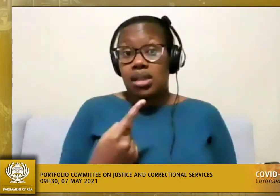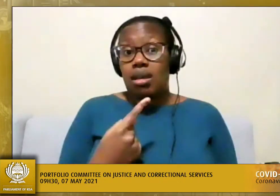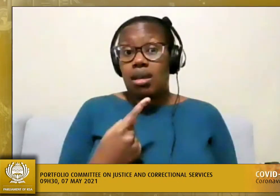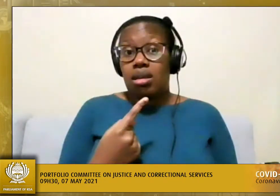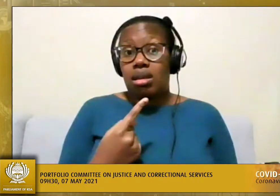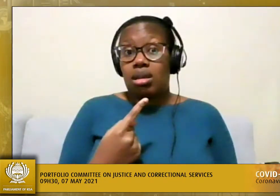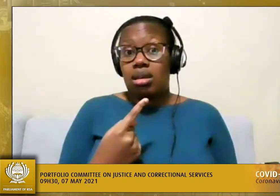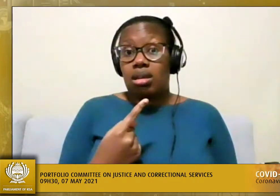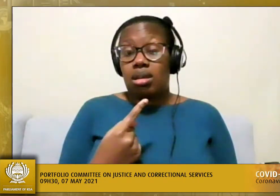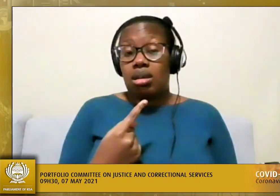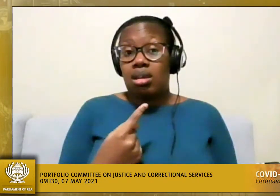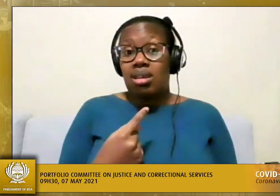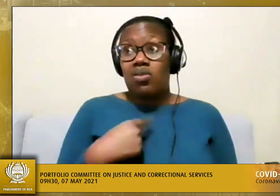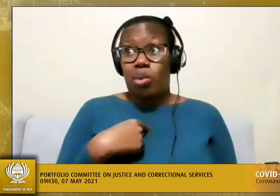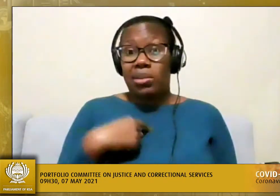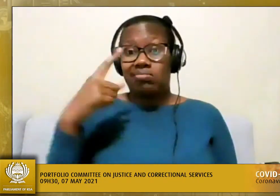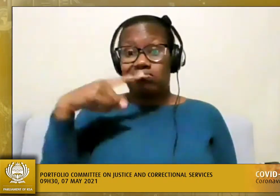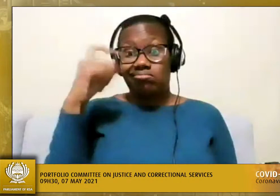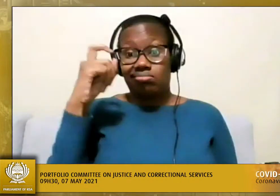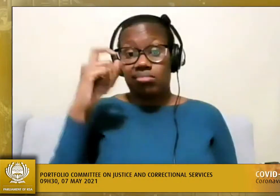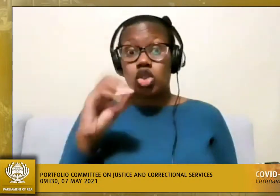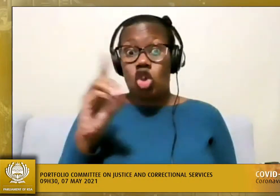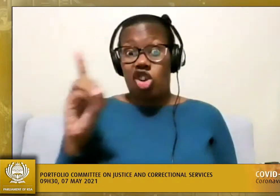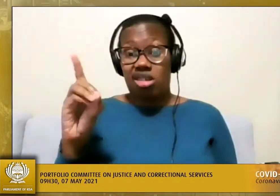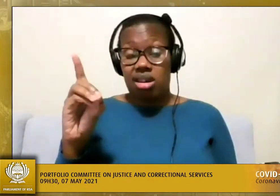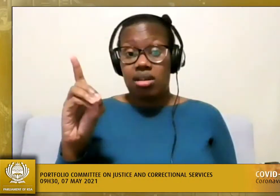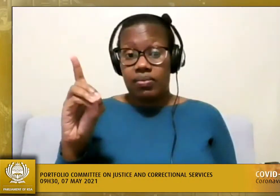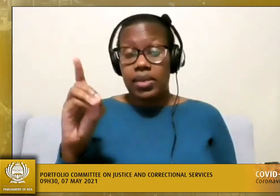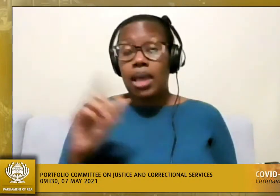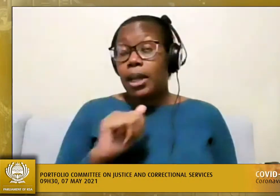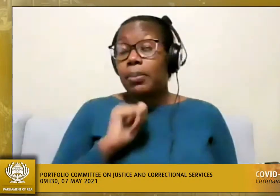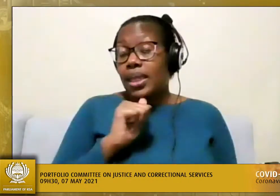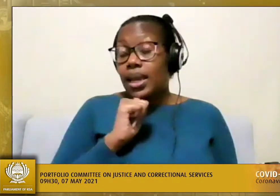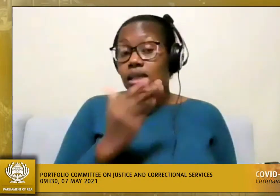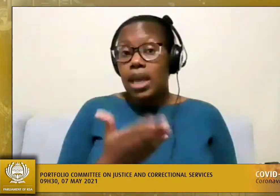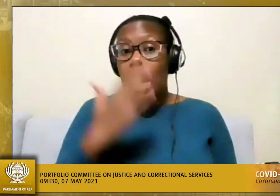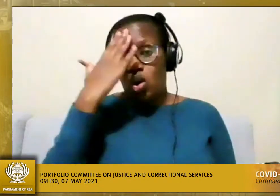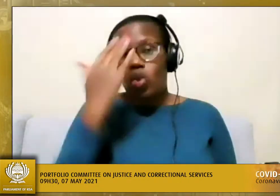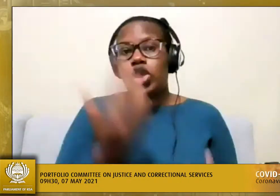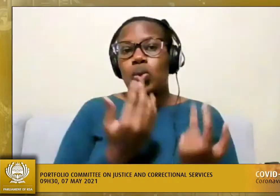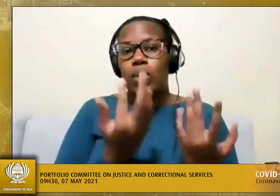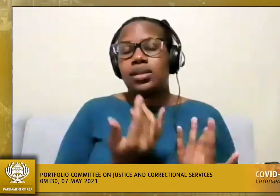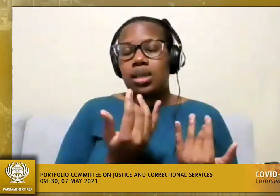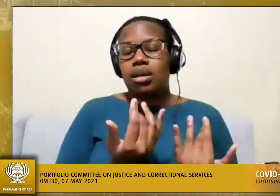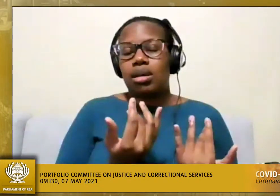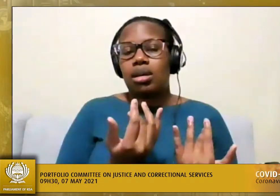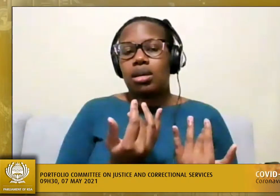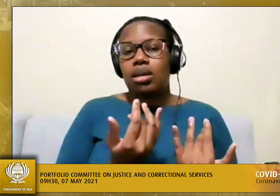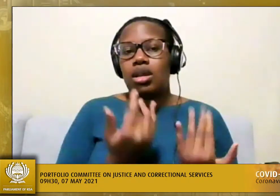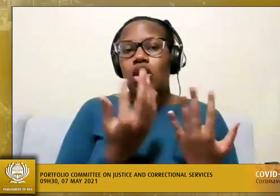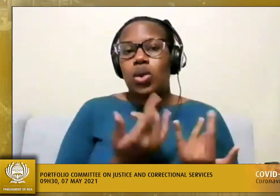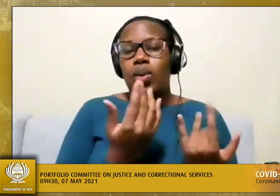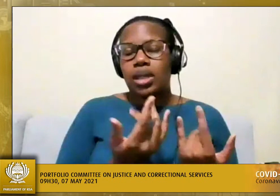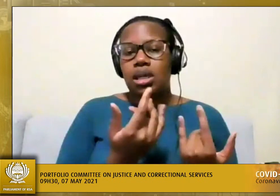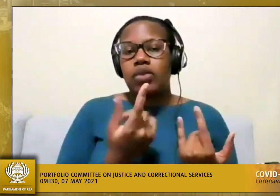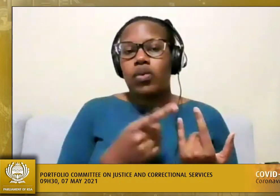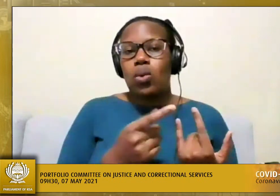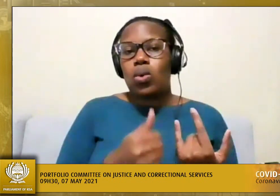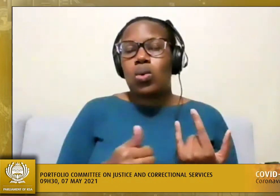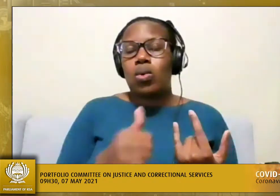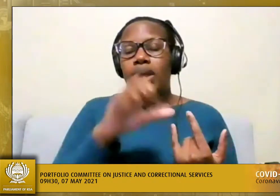strikes me as odd but be that as it may I know that you're waiting for the the Supreme Court of Appeal